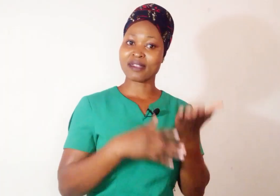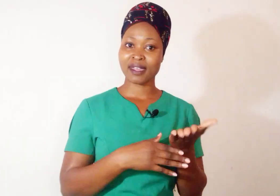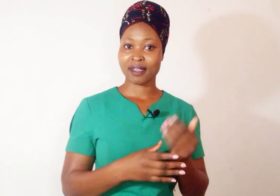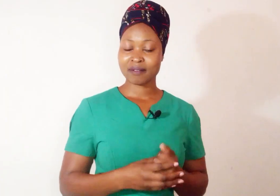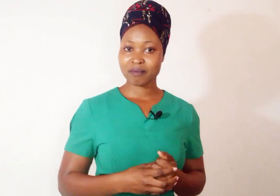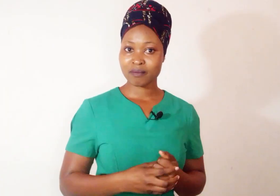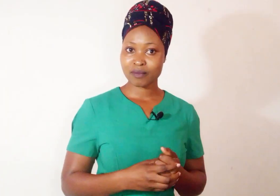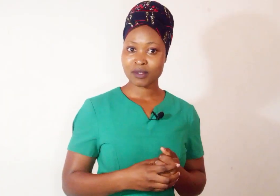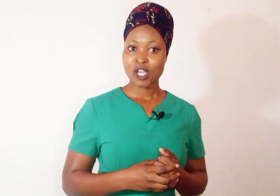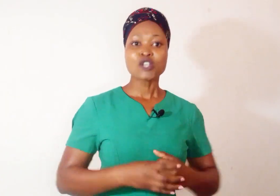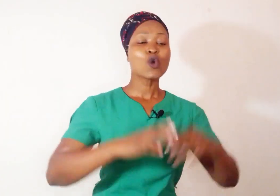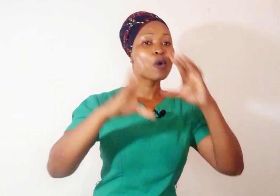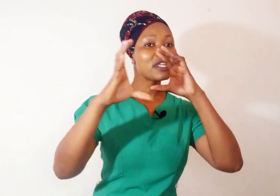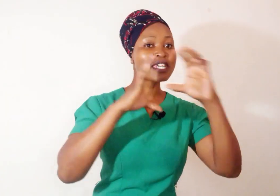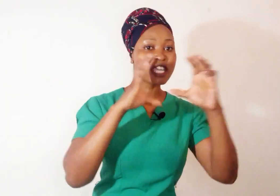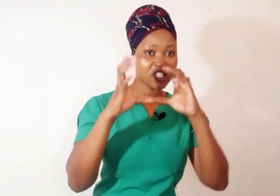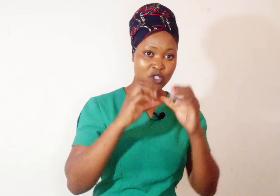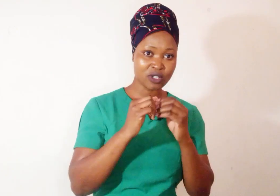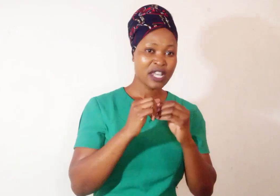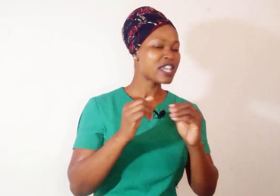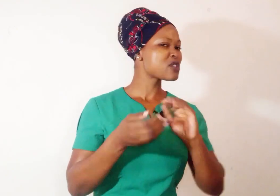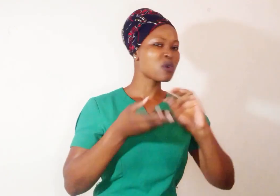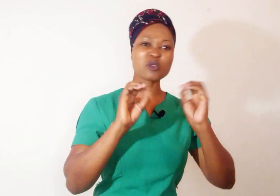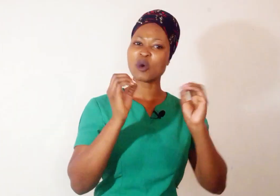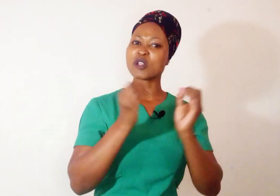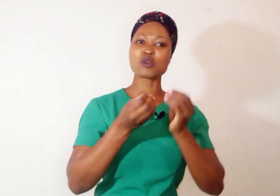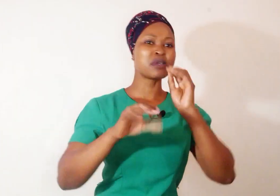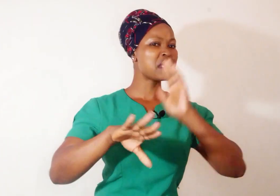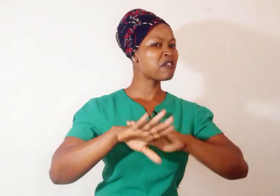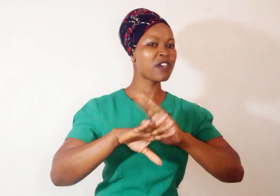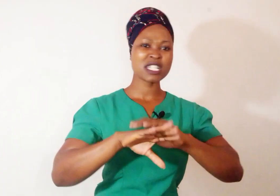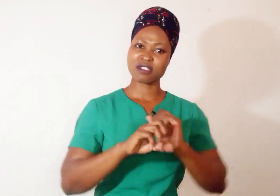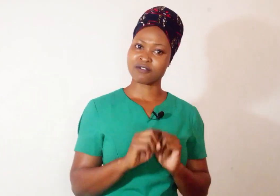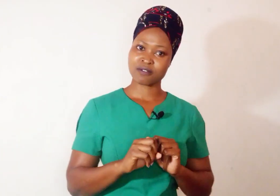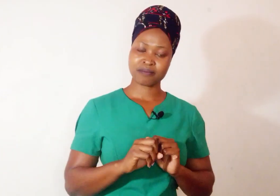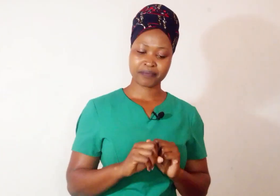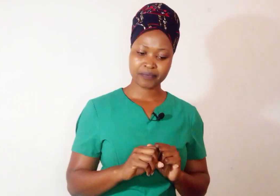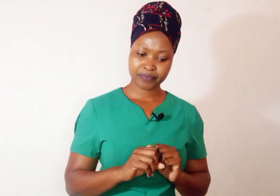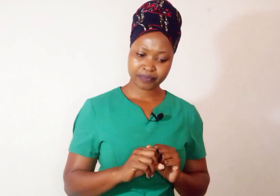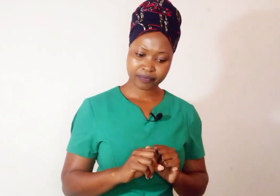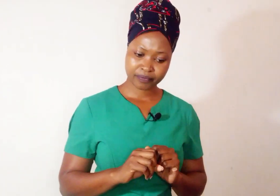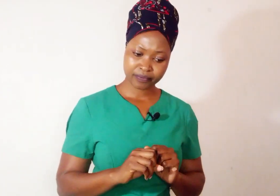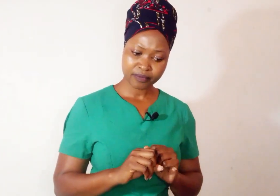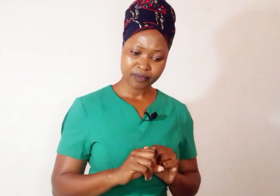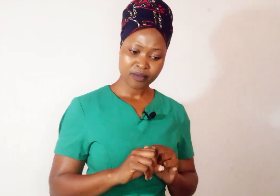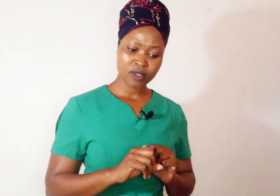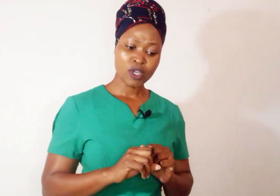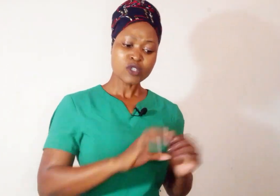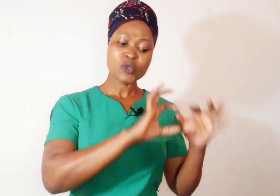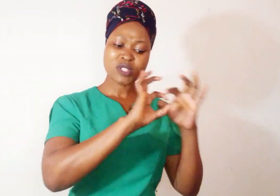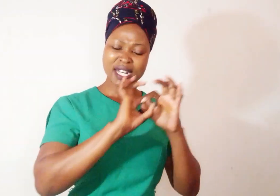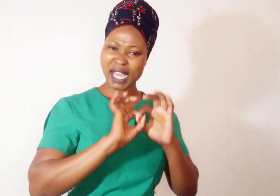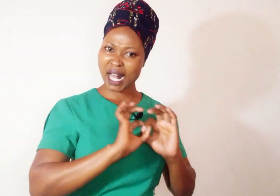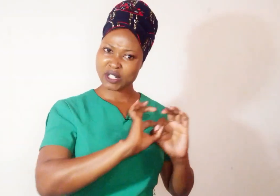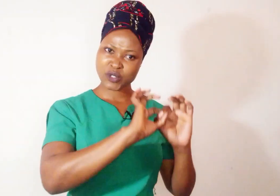there. So communication is not going to be effective. So those are